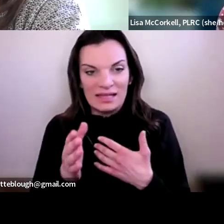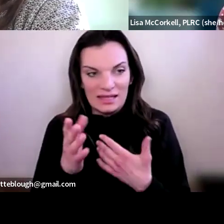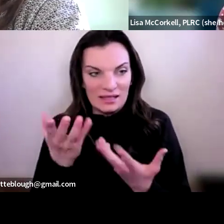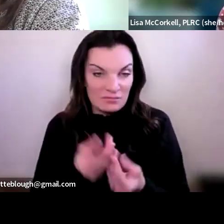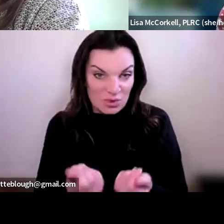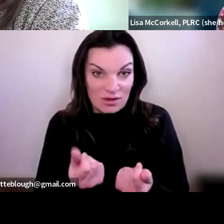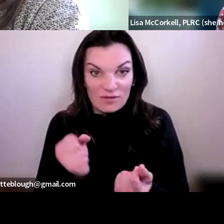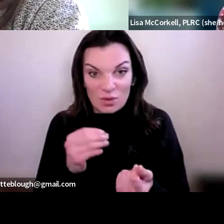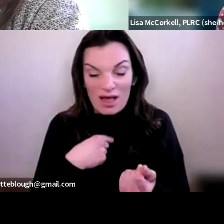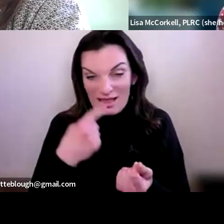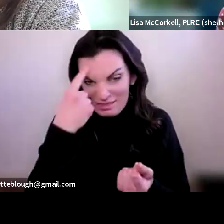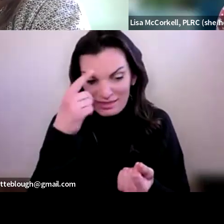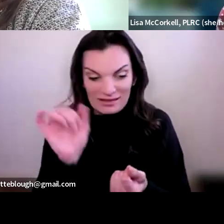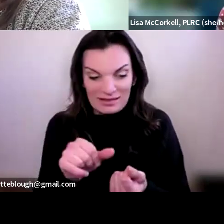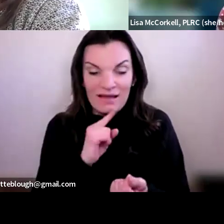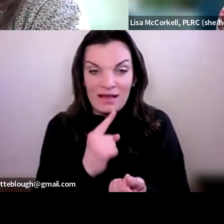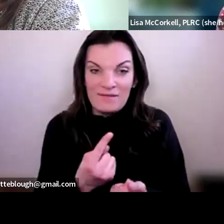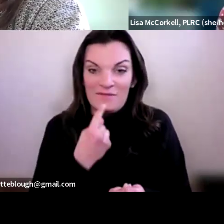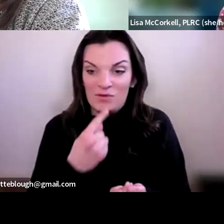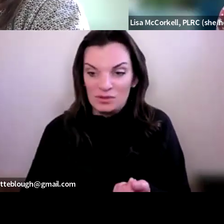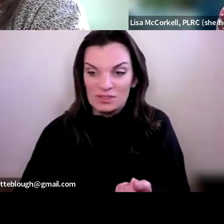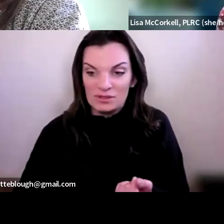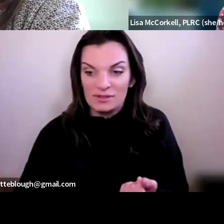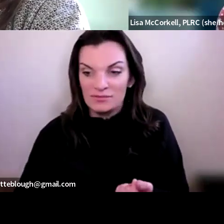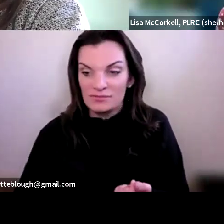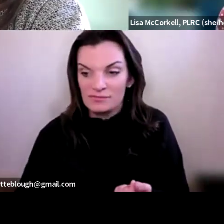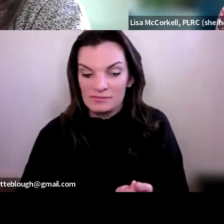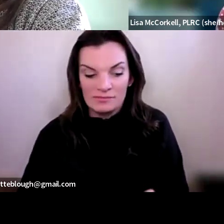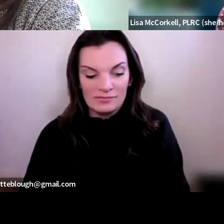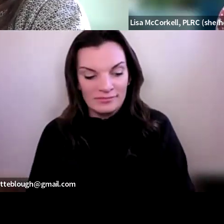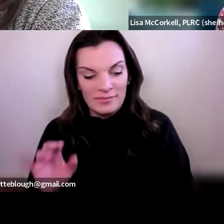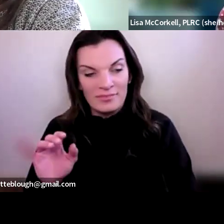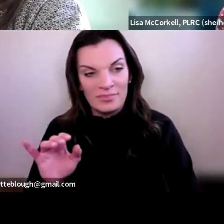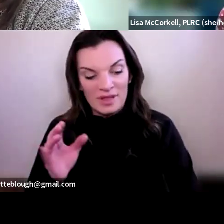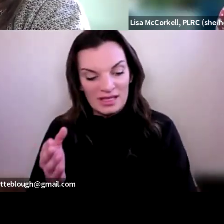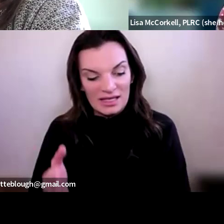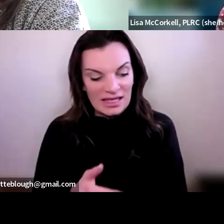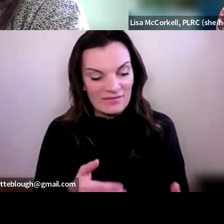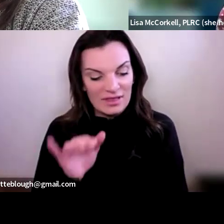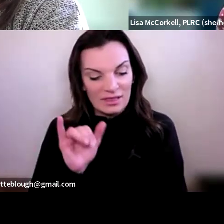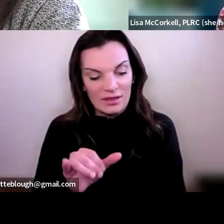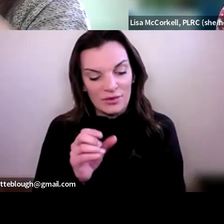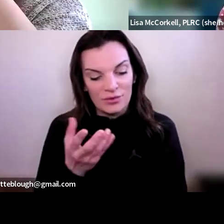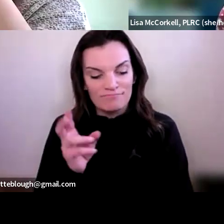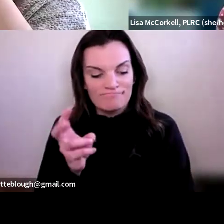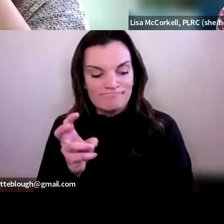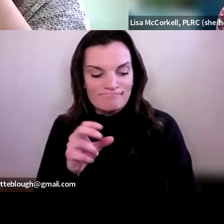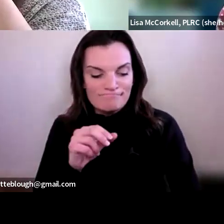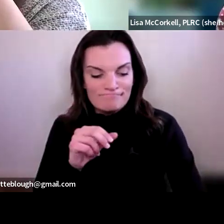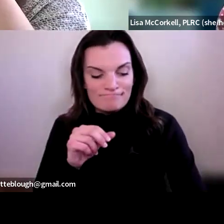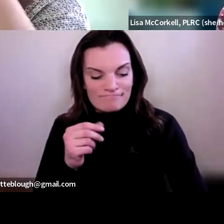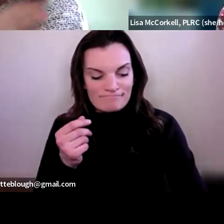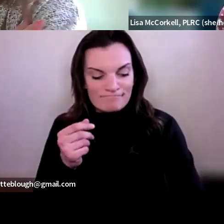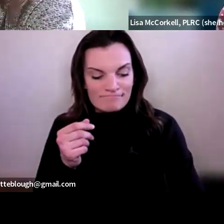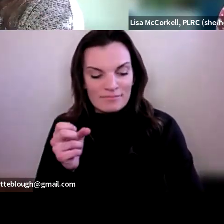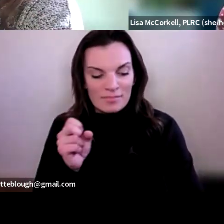resolved. And so I think that, unfortunately, you know, even the off-label treatment that I've been able to access is not something that